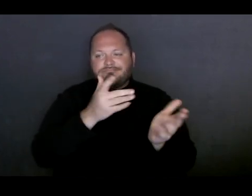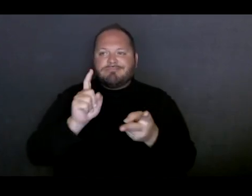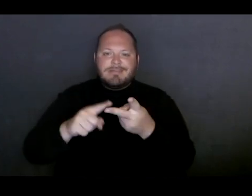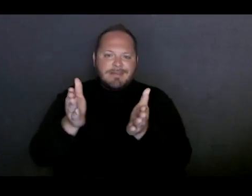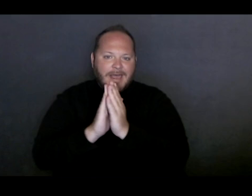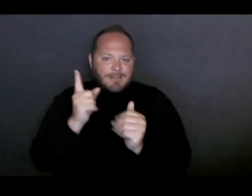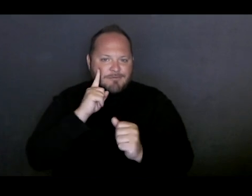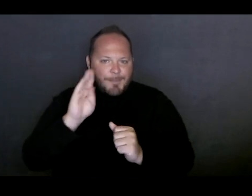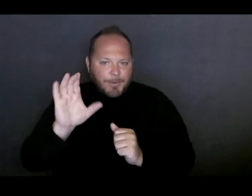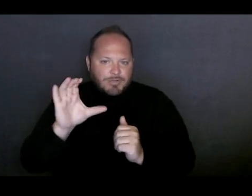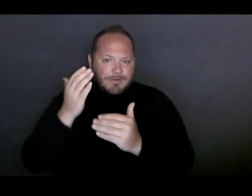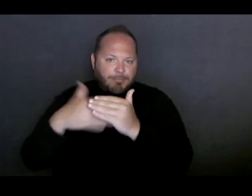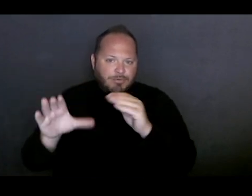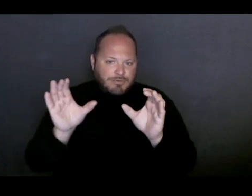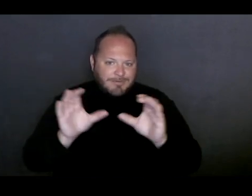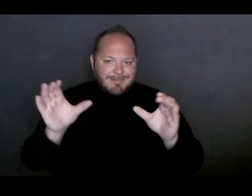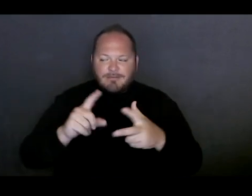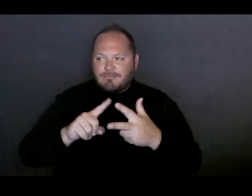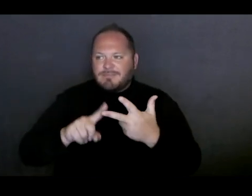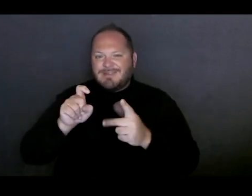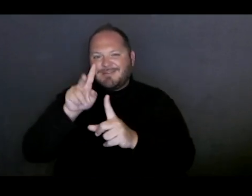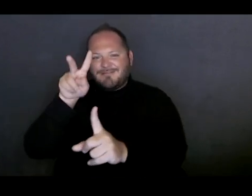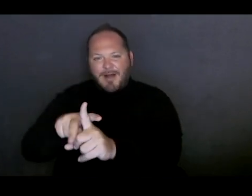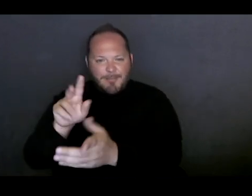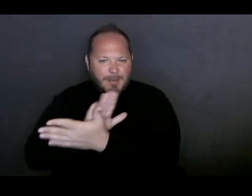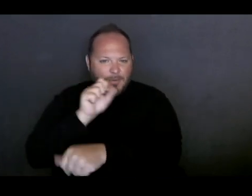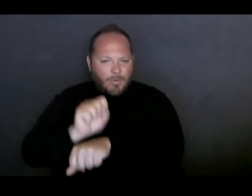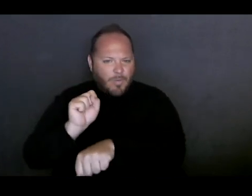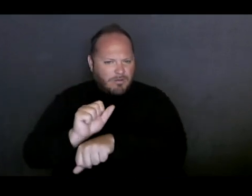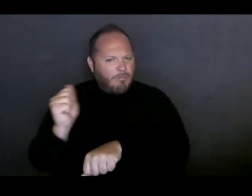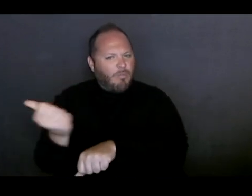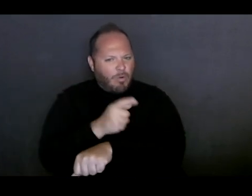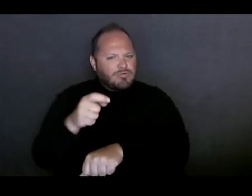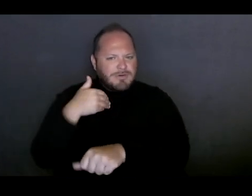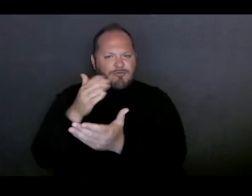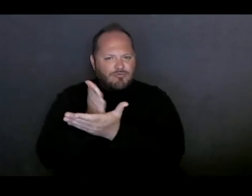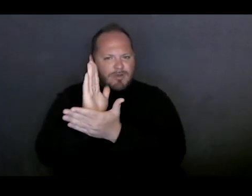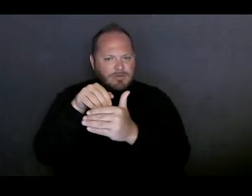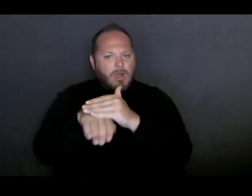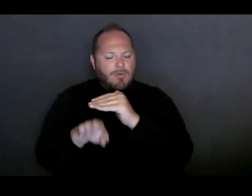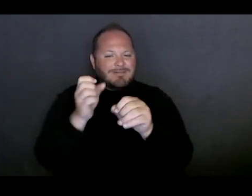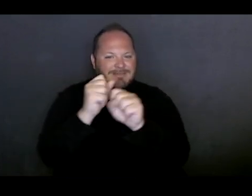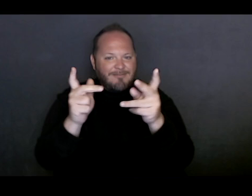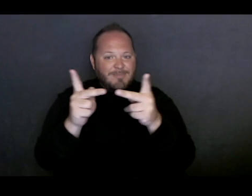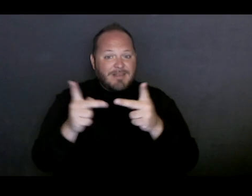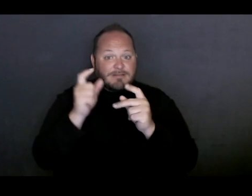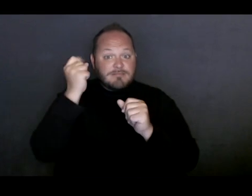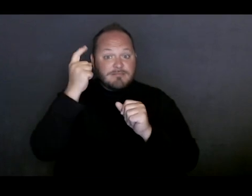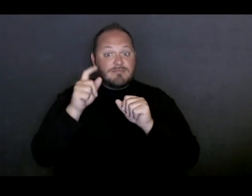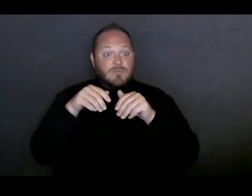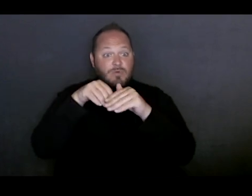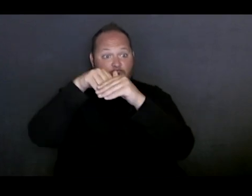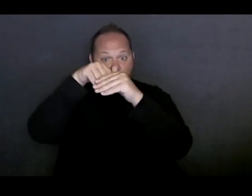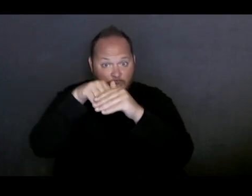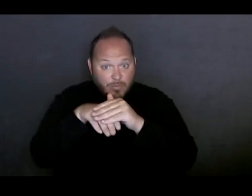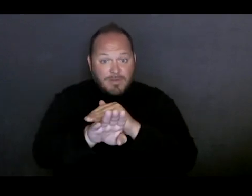if it is unsafe for somebody to go into a public facility because they don't know if